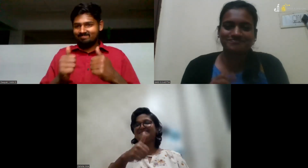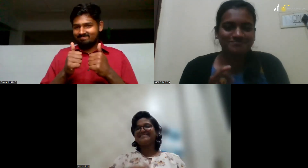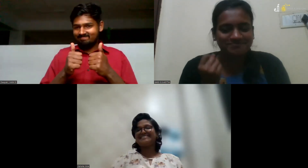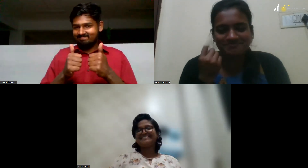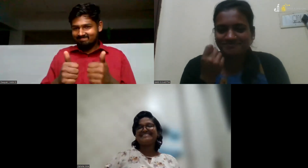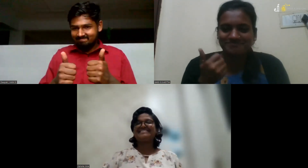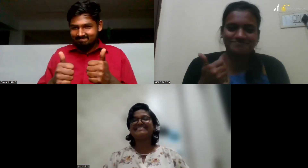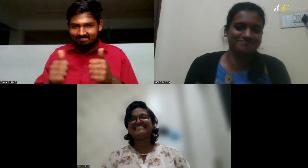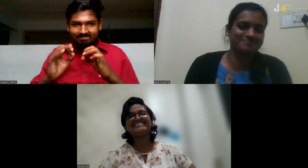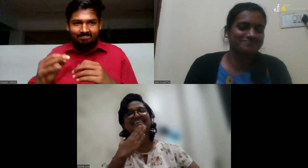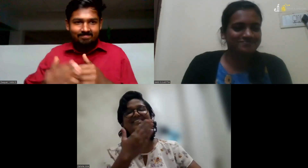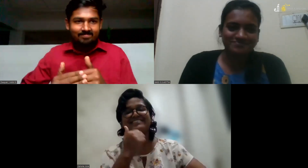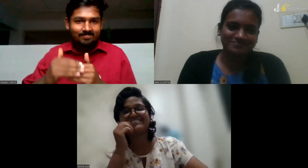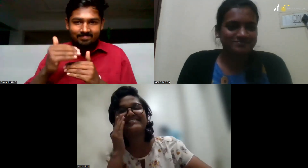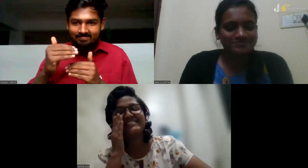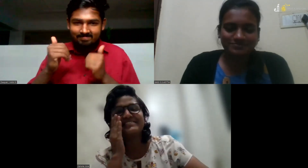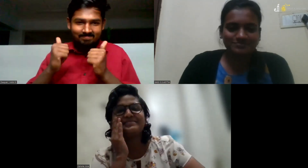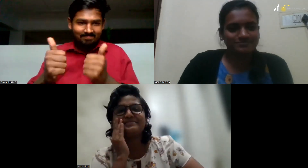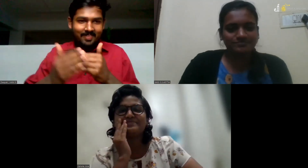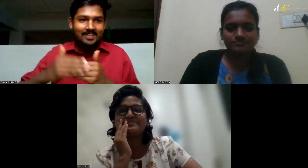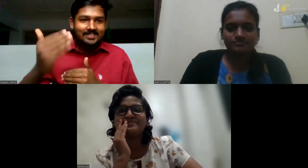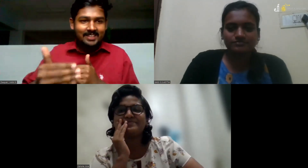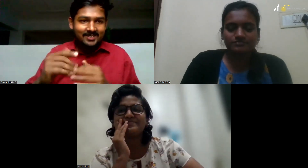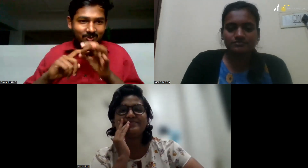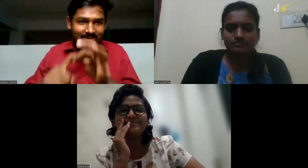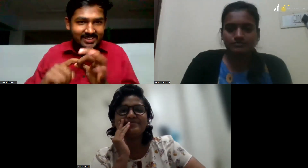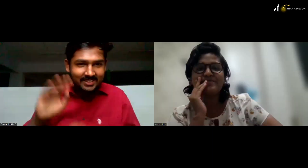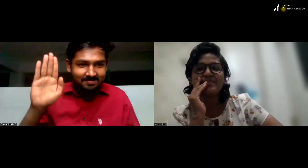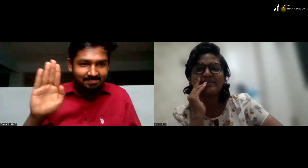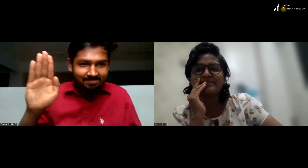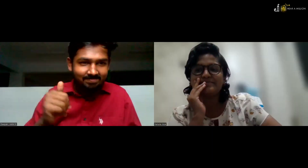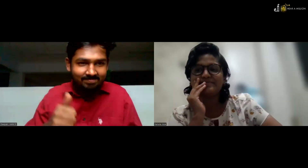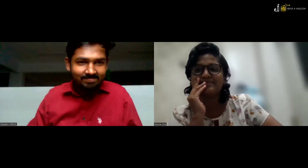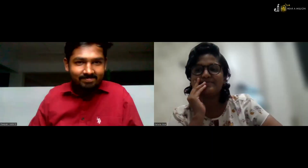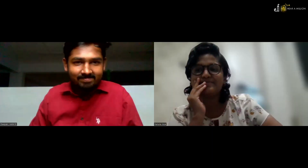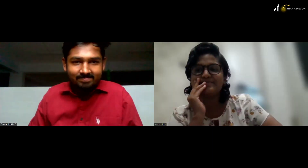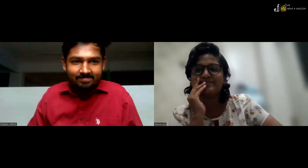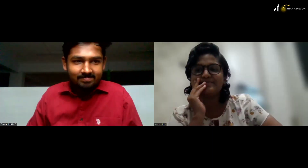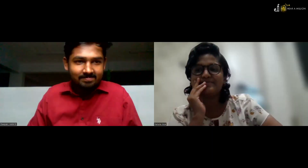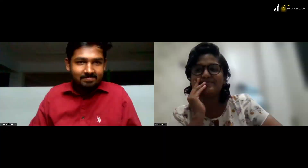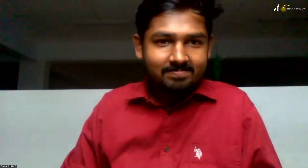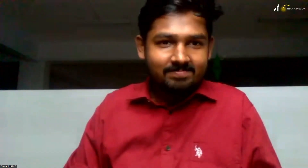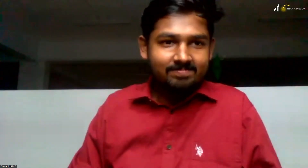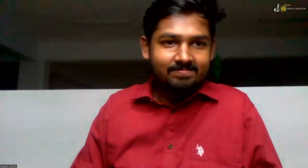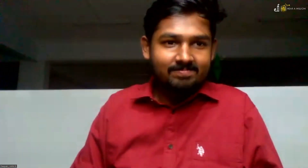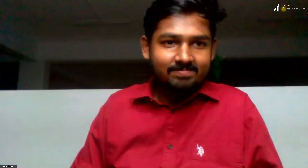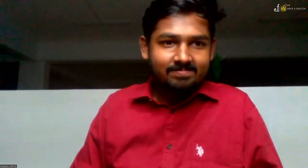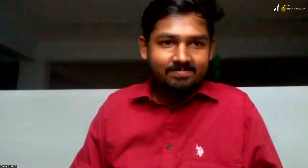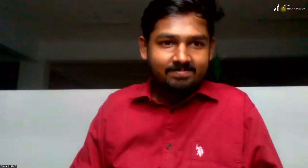time. Okay. Thank you. It was clear. Yeah. Okay, next participant.